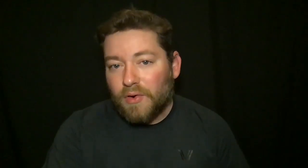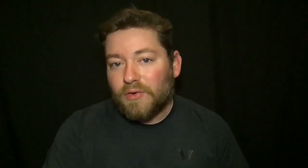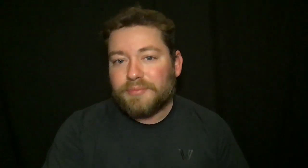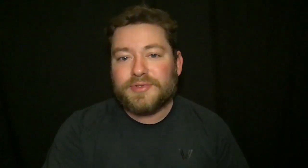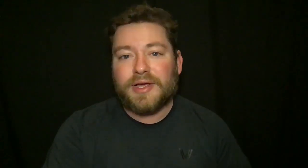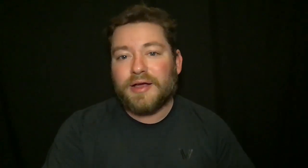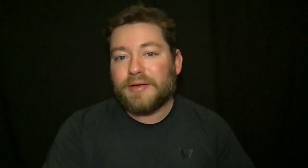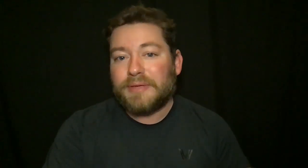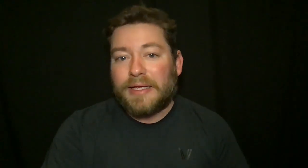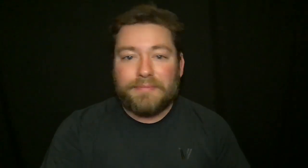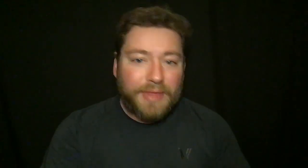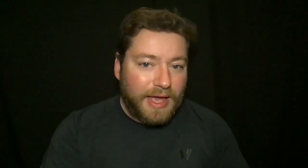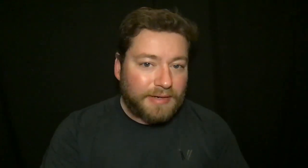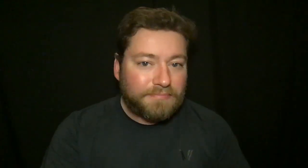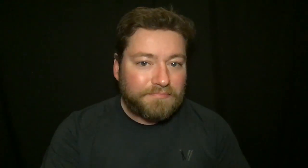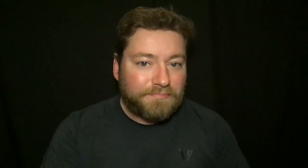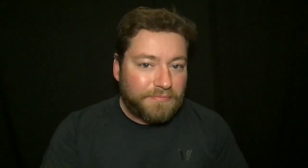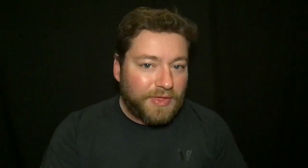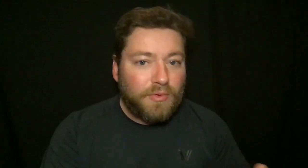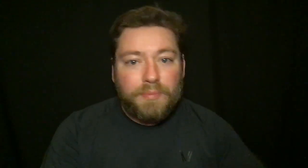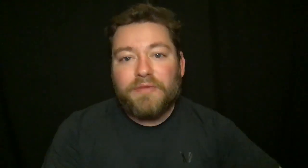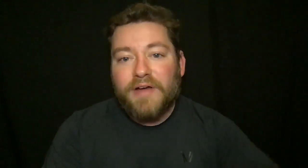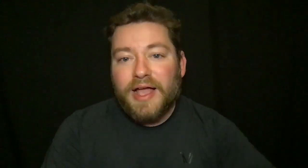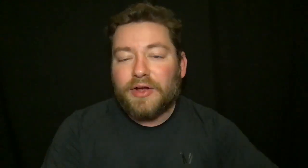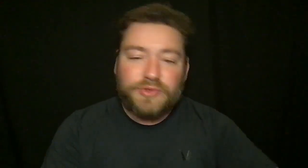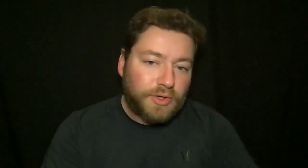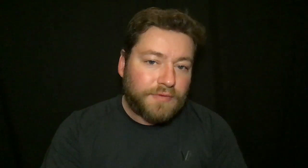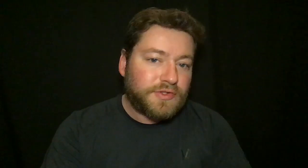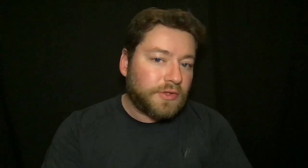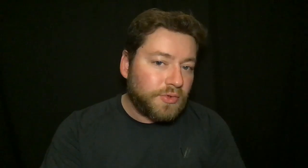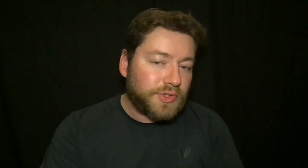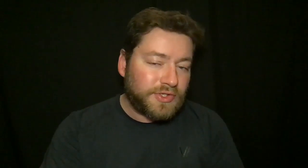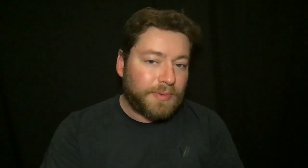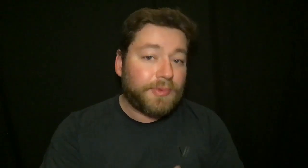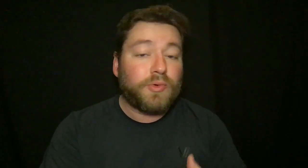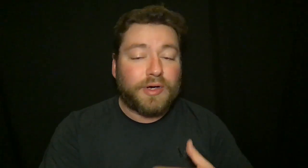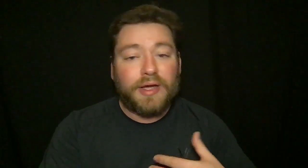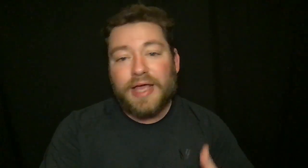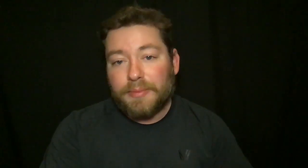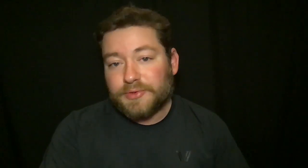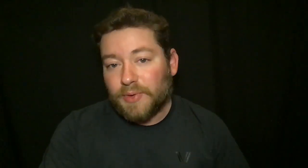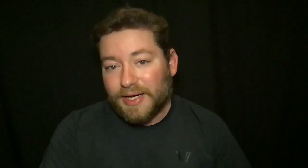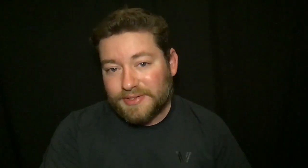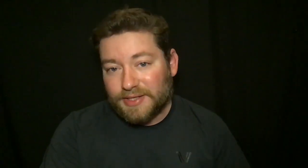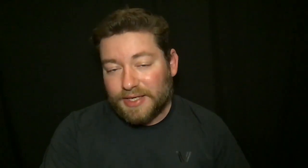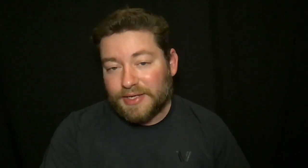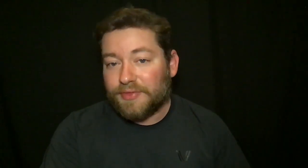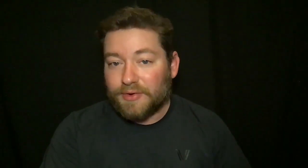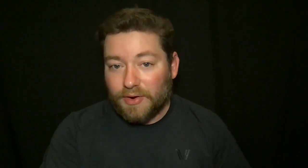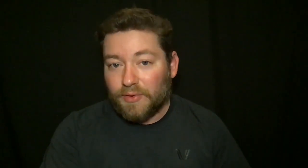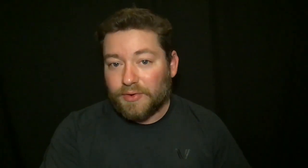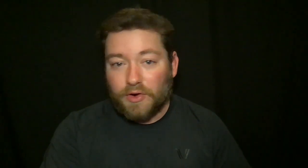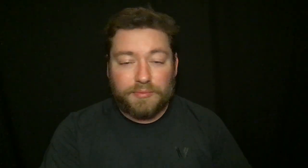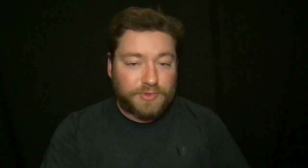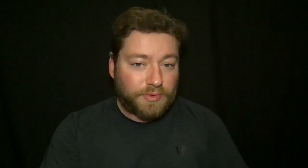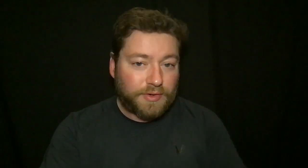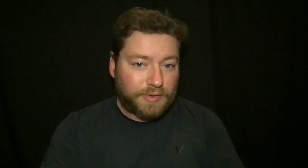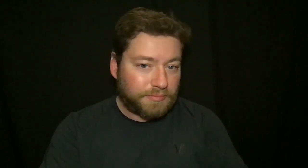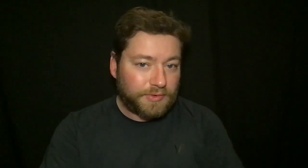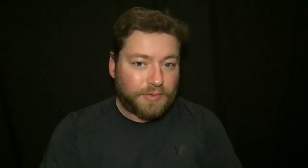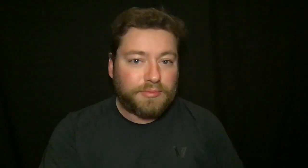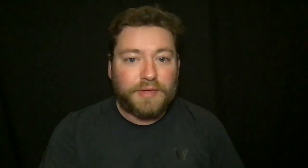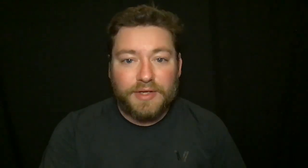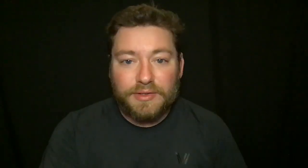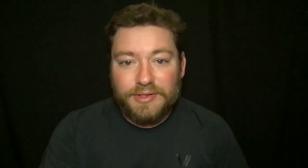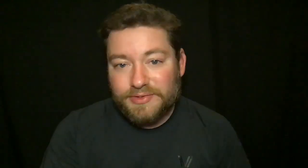their homes, that they will provide alternative solutions to people who are unable to isolate in their own homes due to